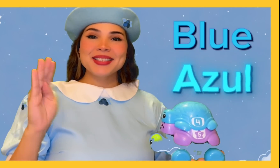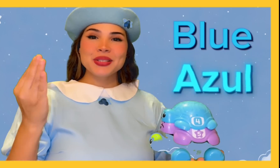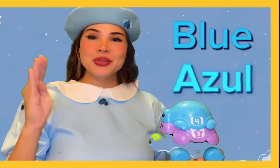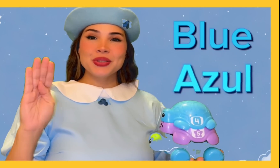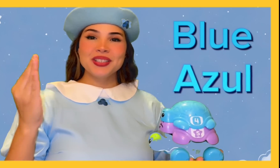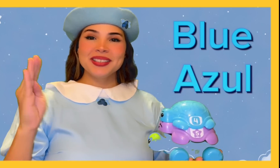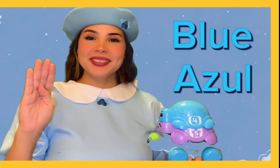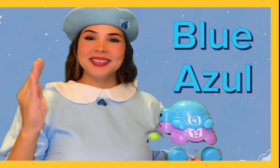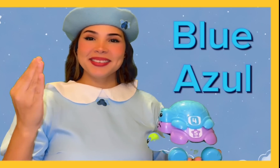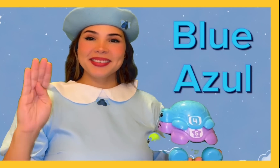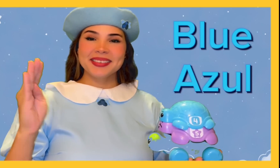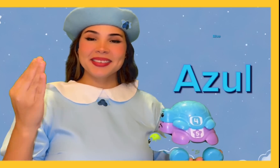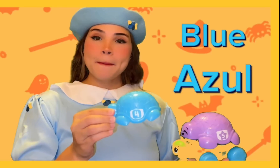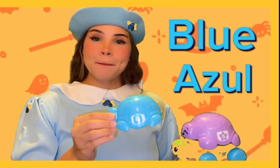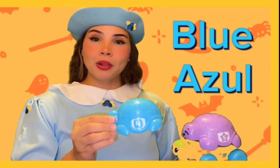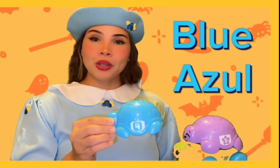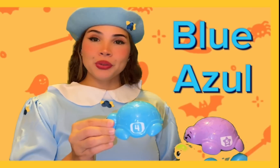Azul. Blue.